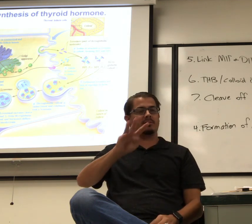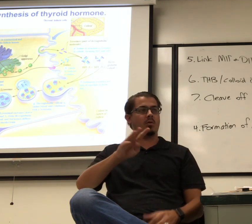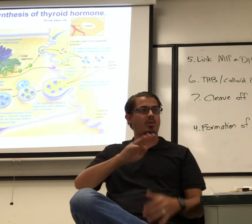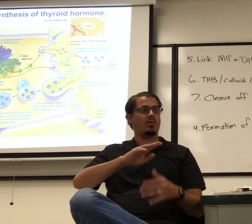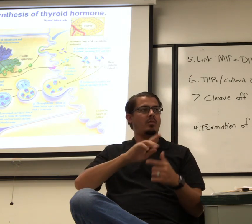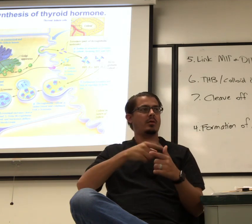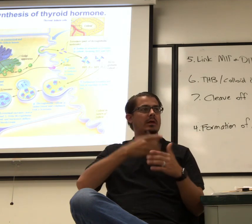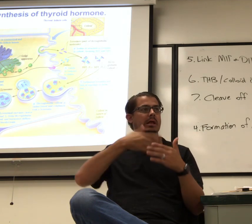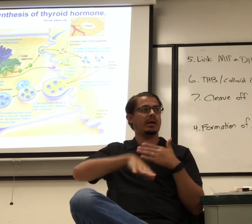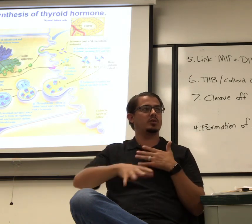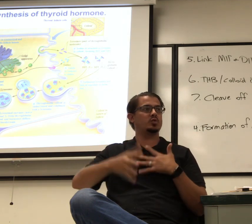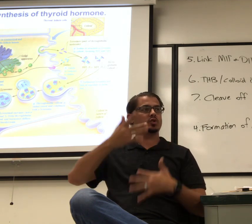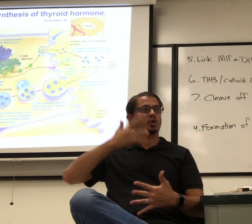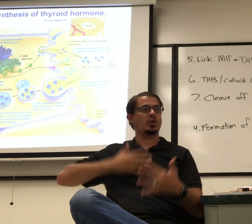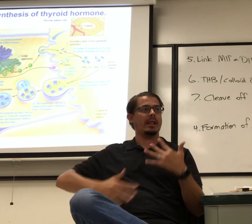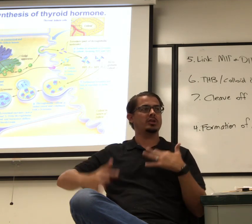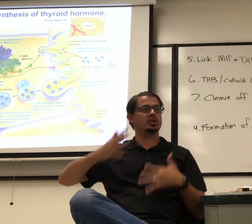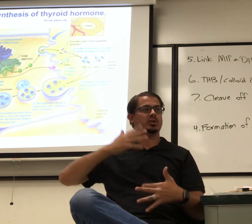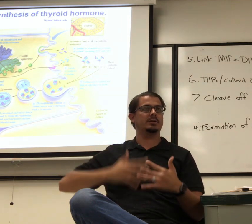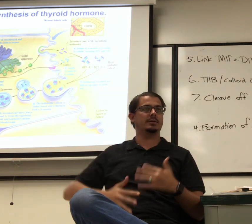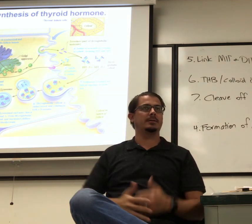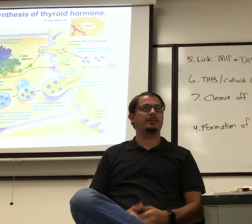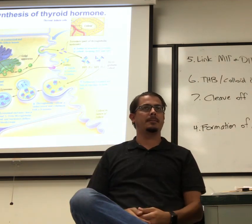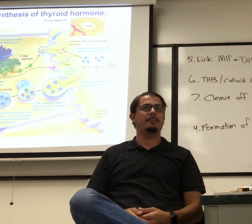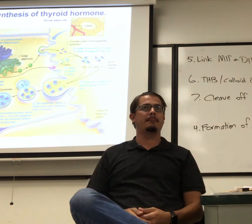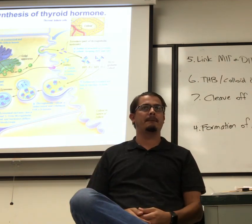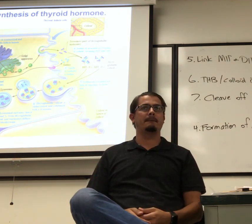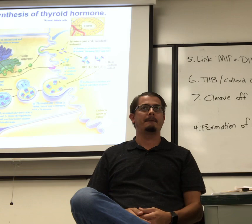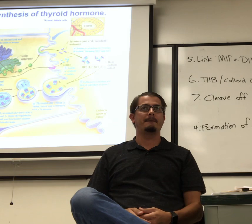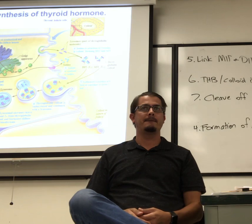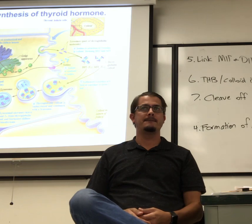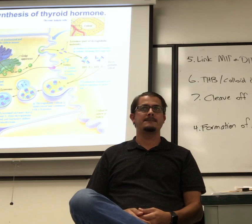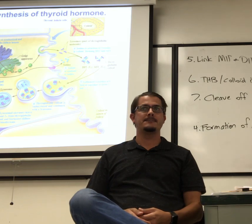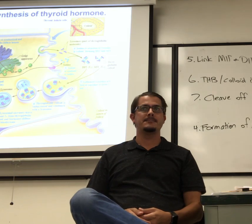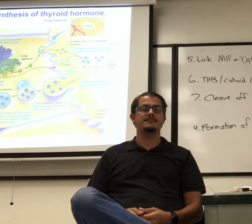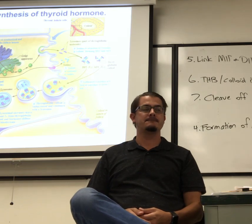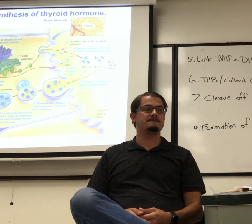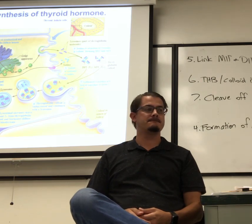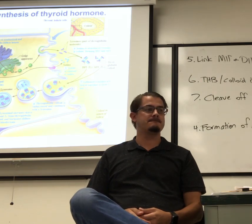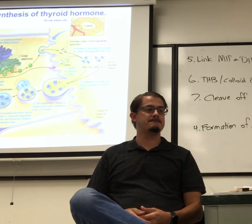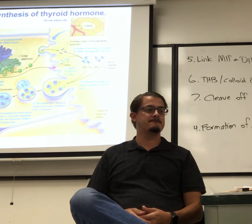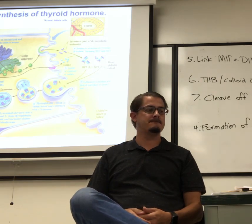T3, T4, into circulation.